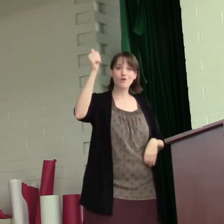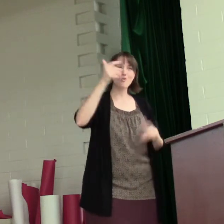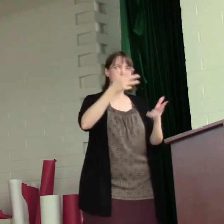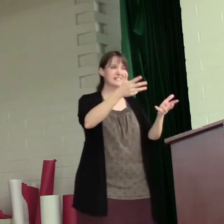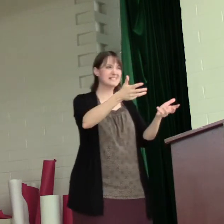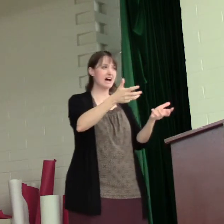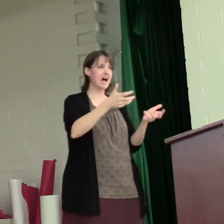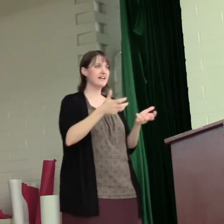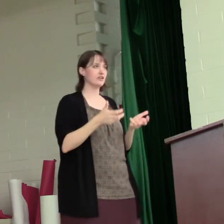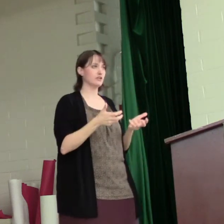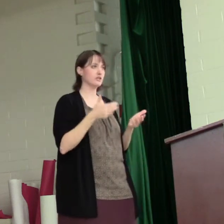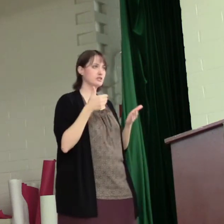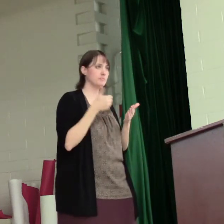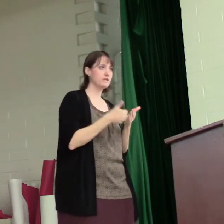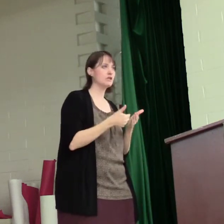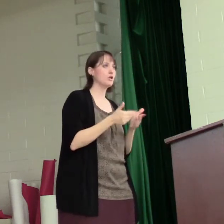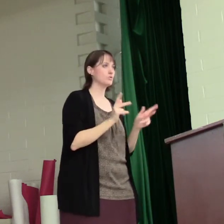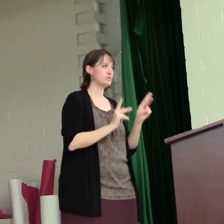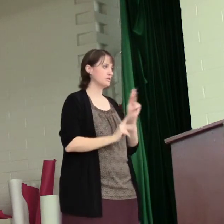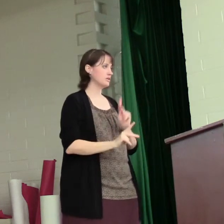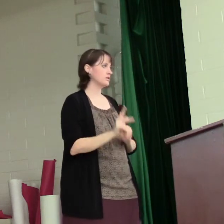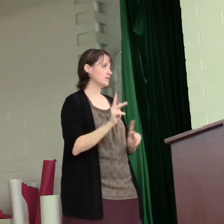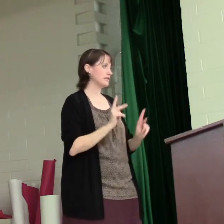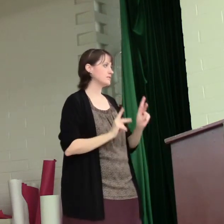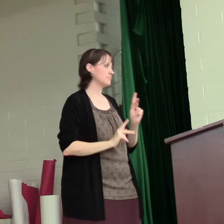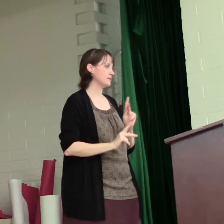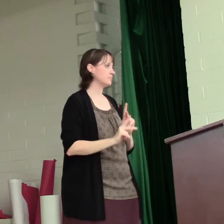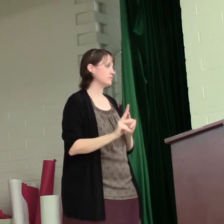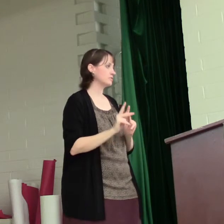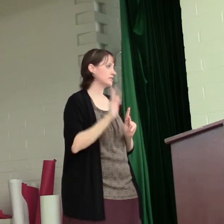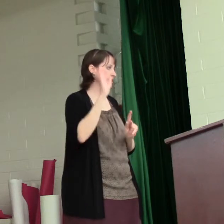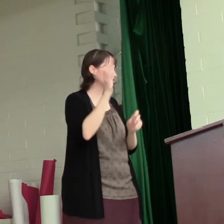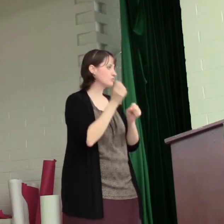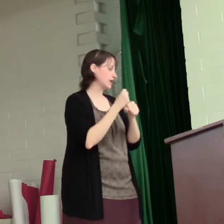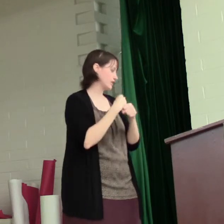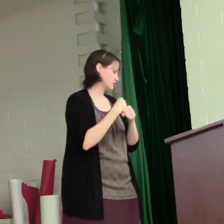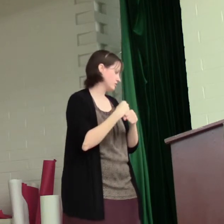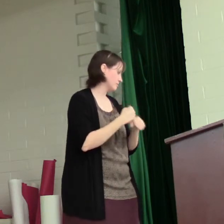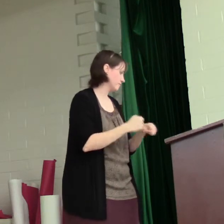own desire to be close to His people, to His creation.